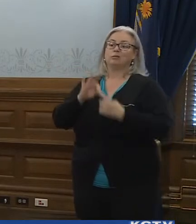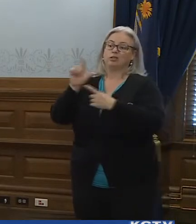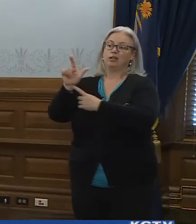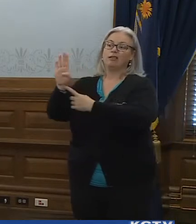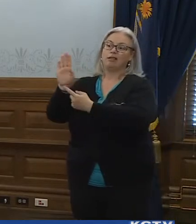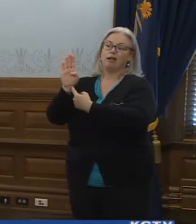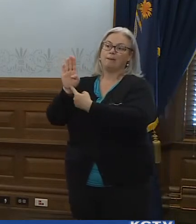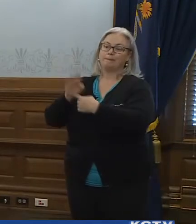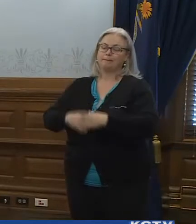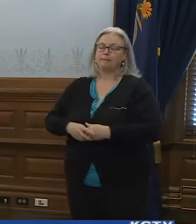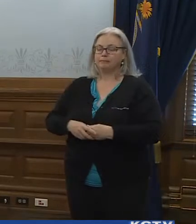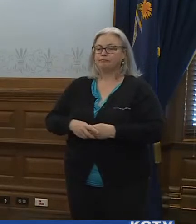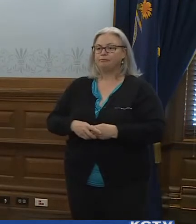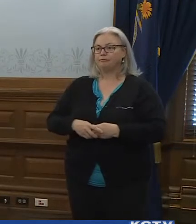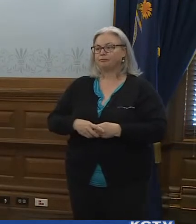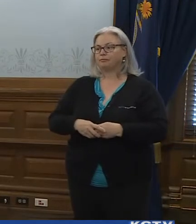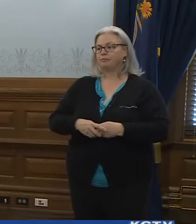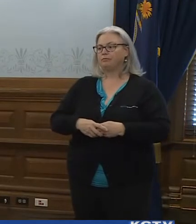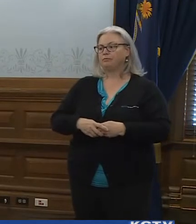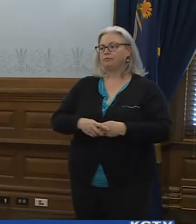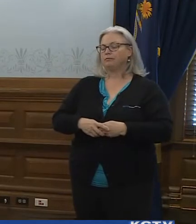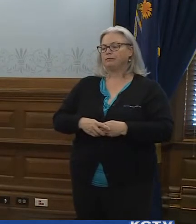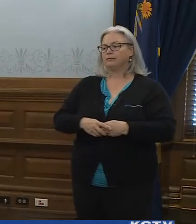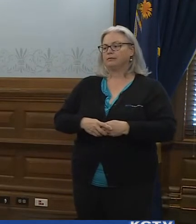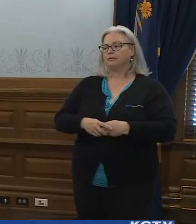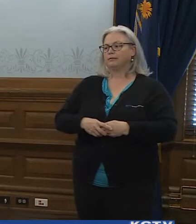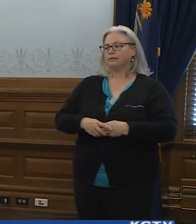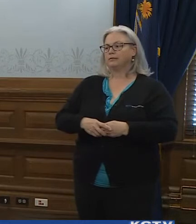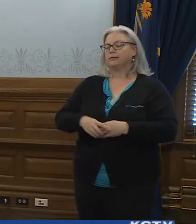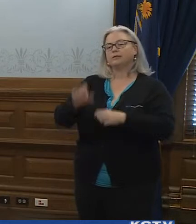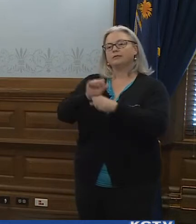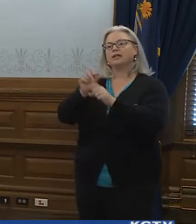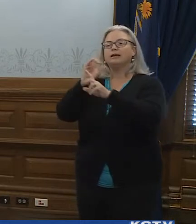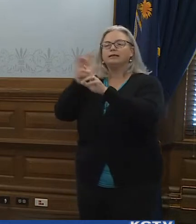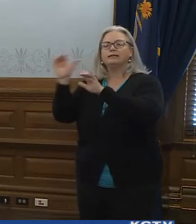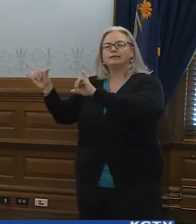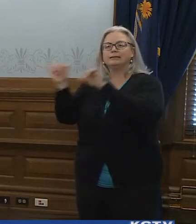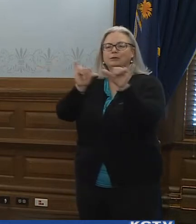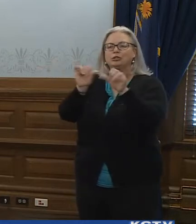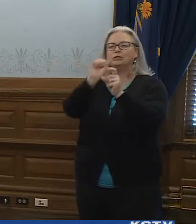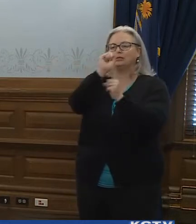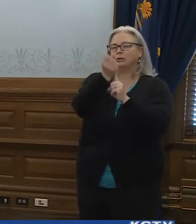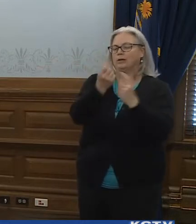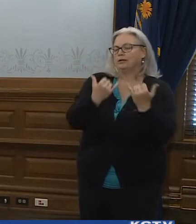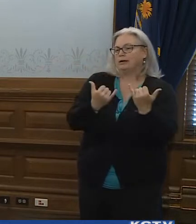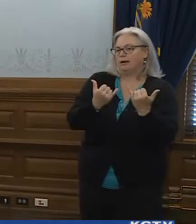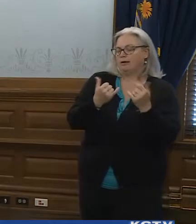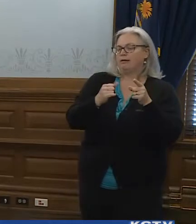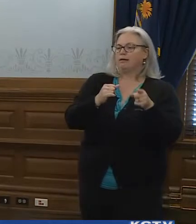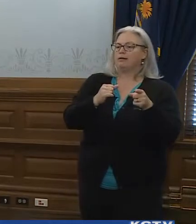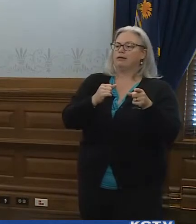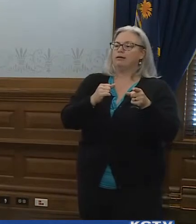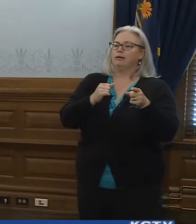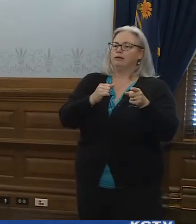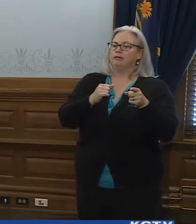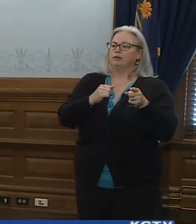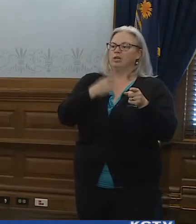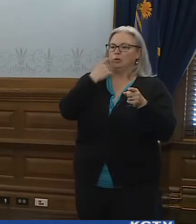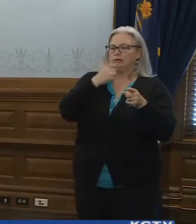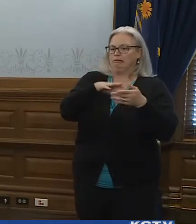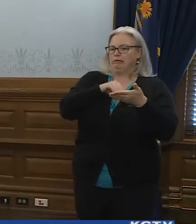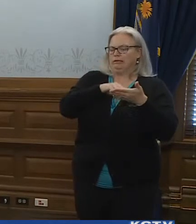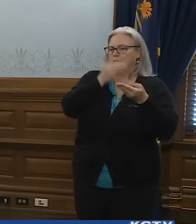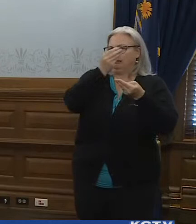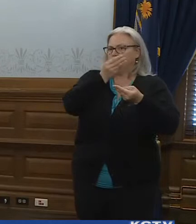lab. We are working in a similar situation right now. We're just getting